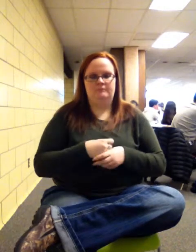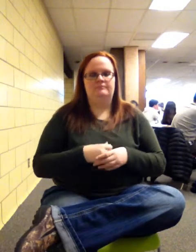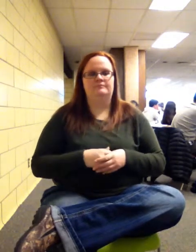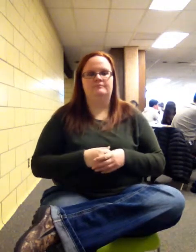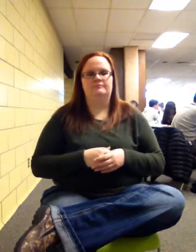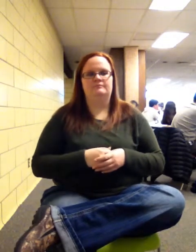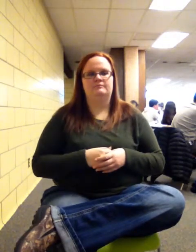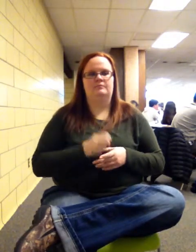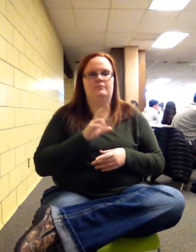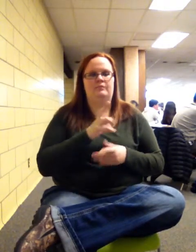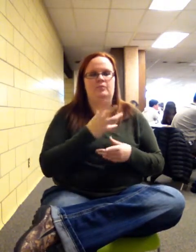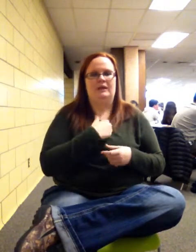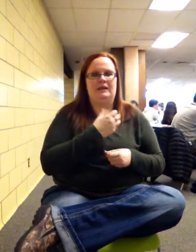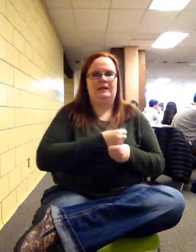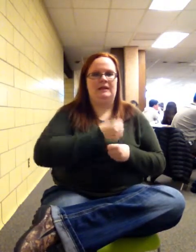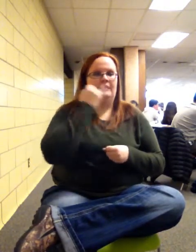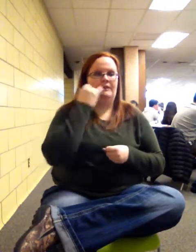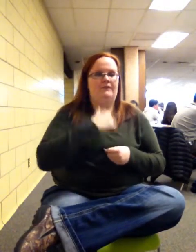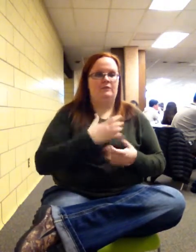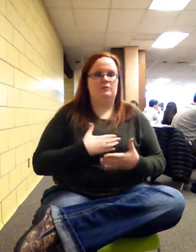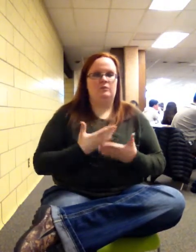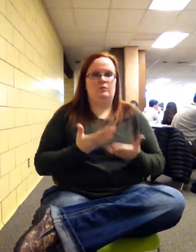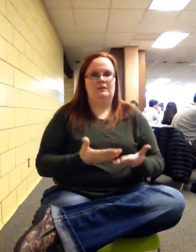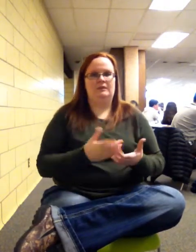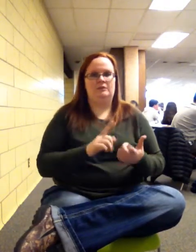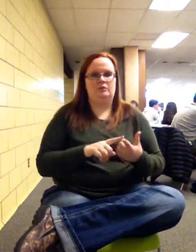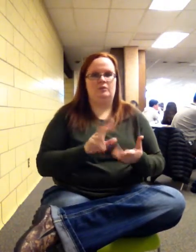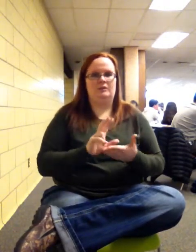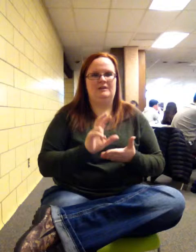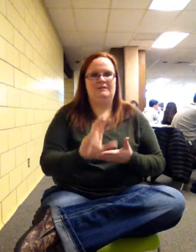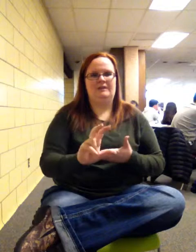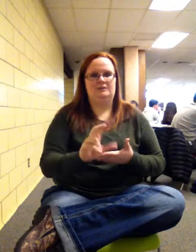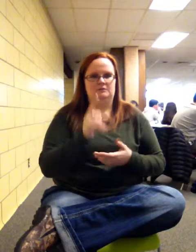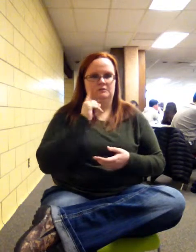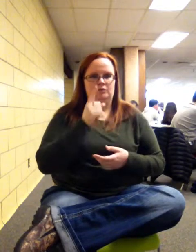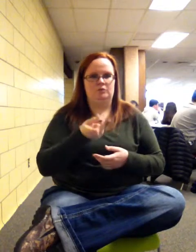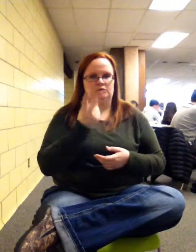or what I would get if I was willing to invest for 2 years.